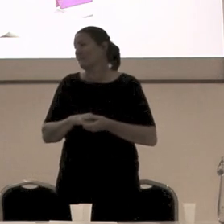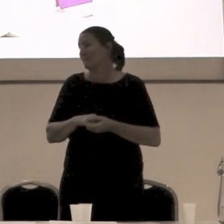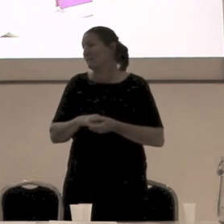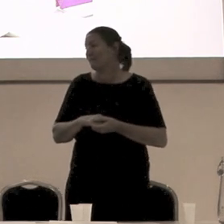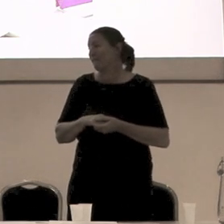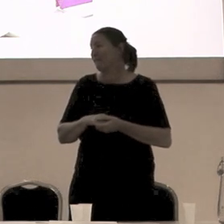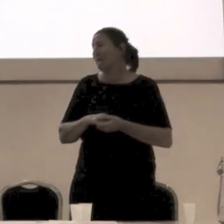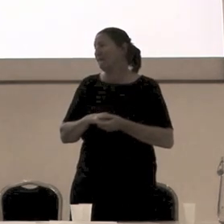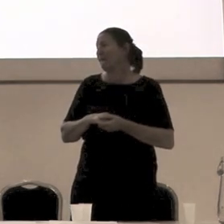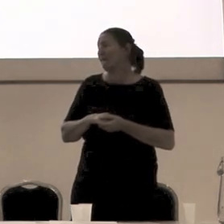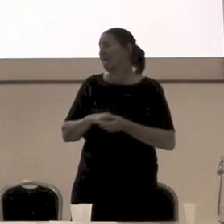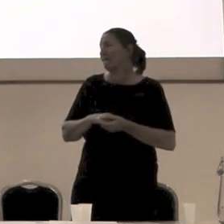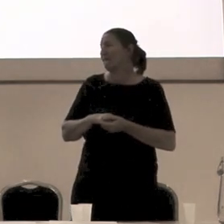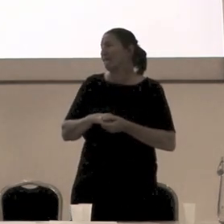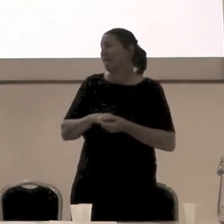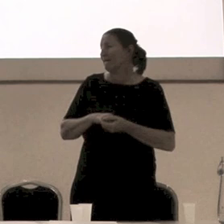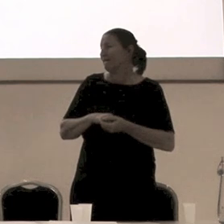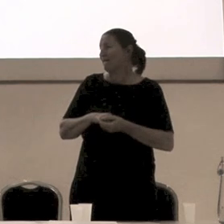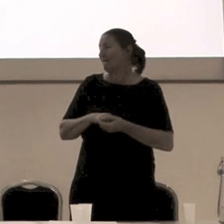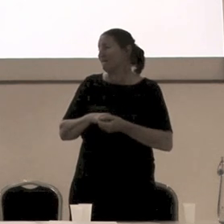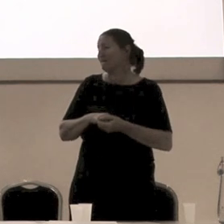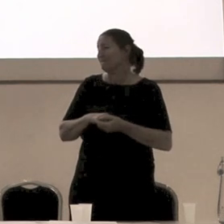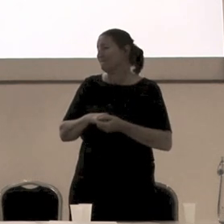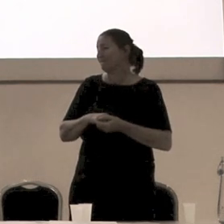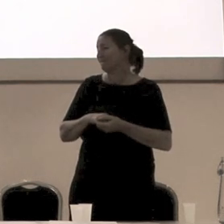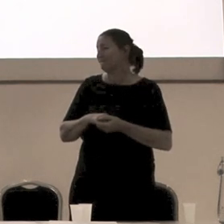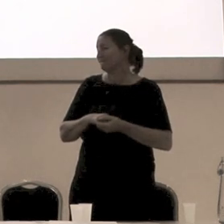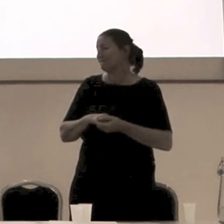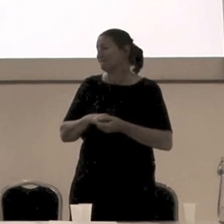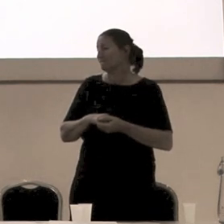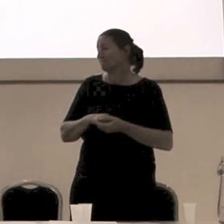that wasn't to hold sway.